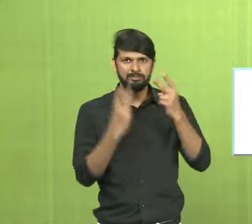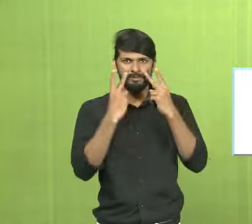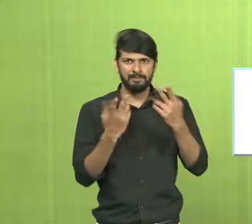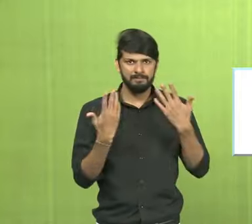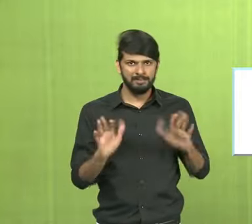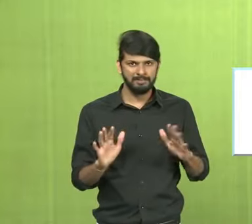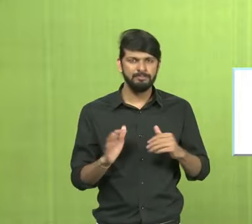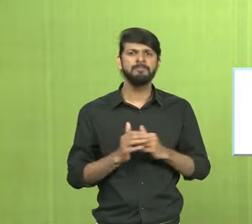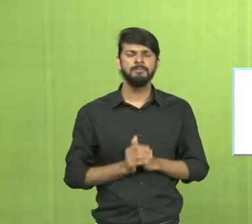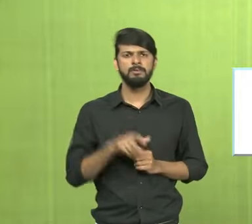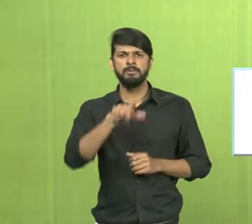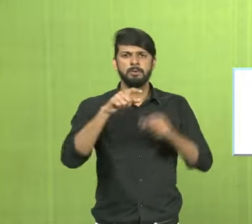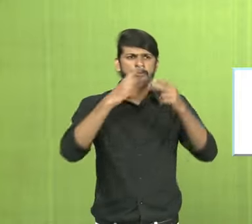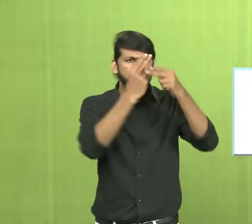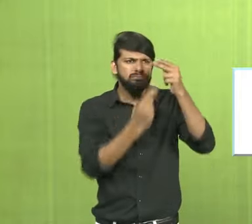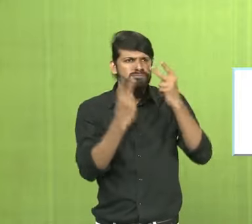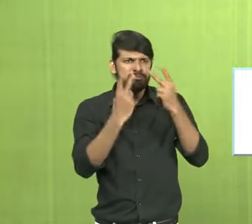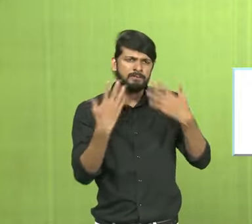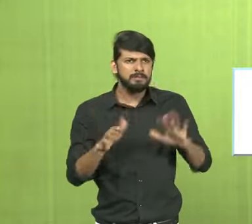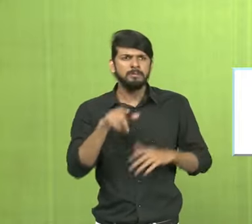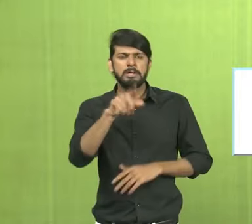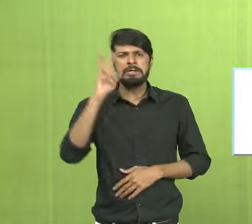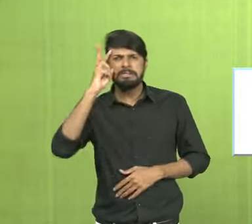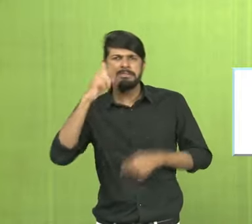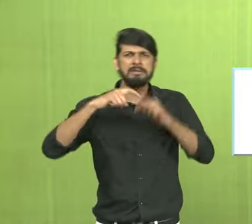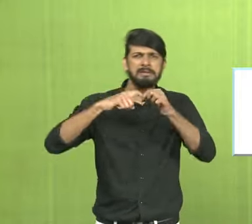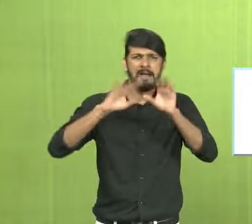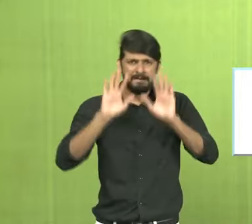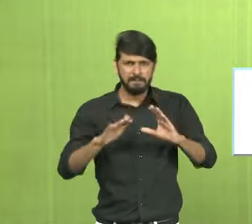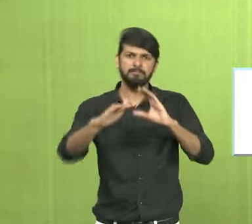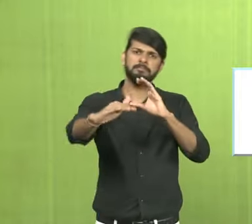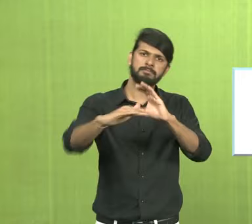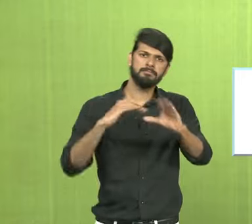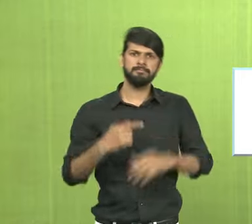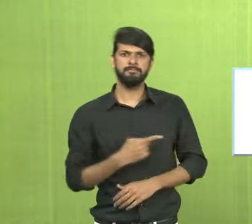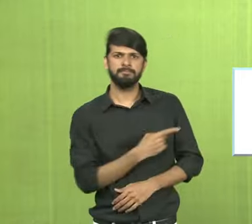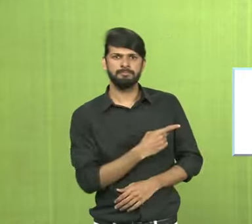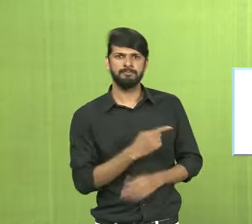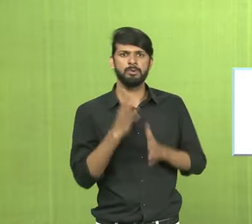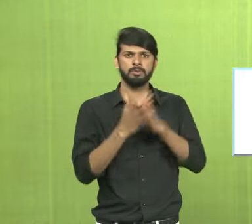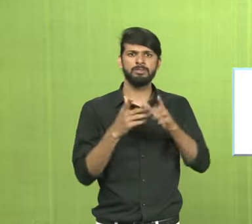I hope you enjoyed watching this lesson. If you have any queries, please email us at